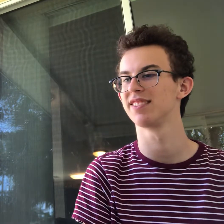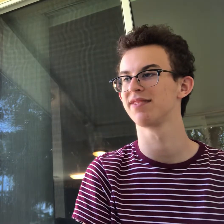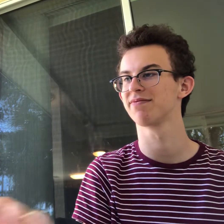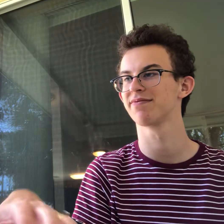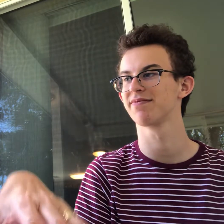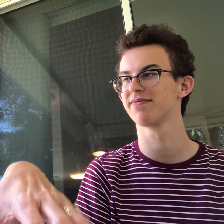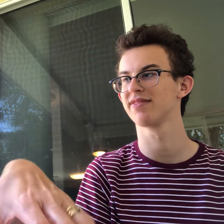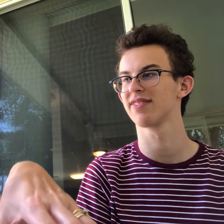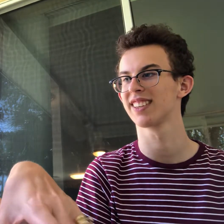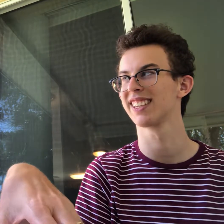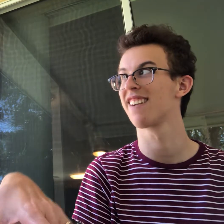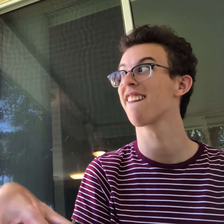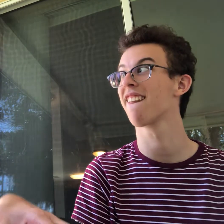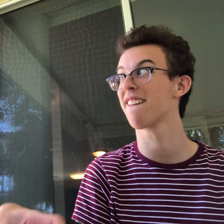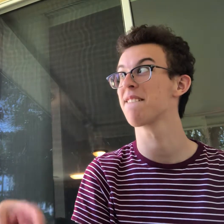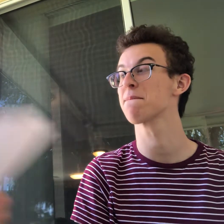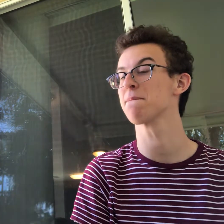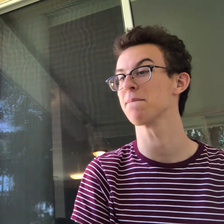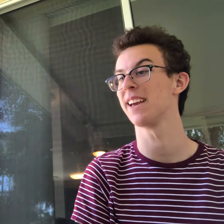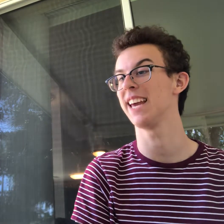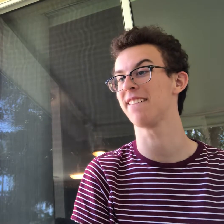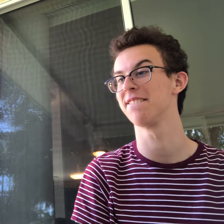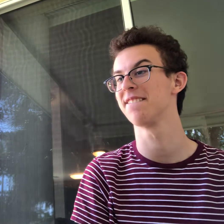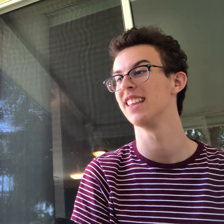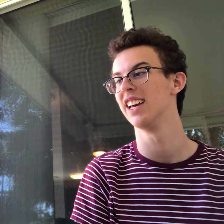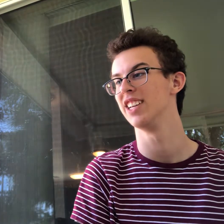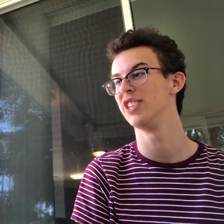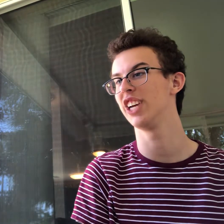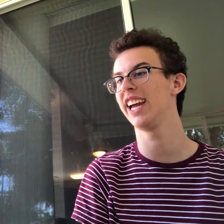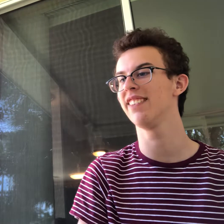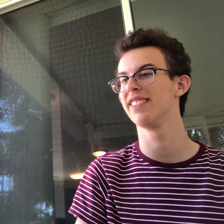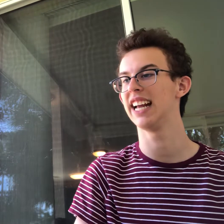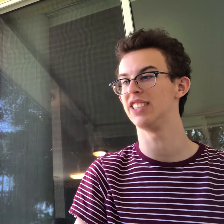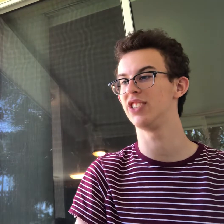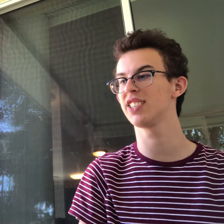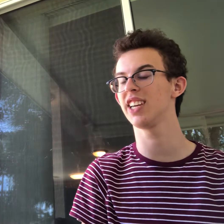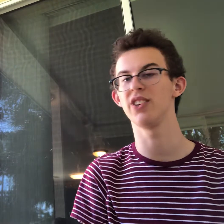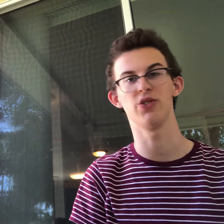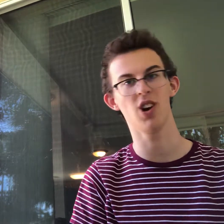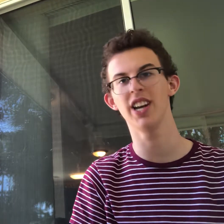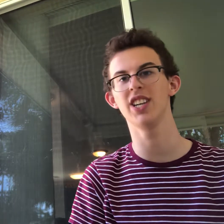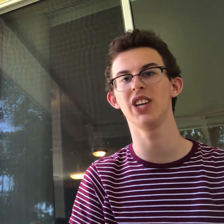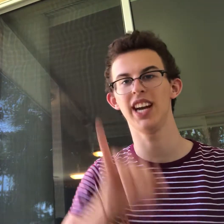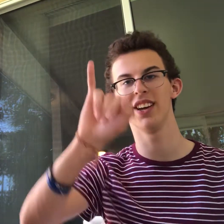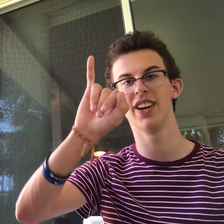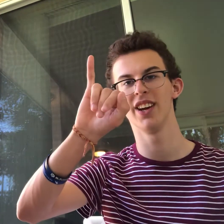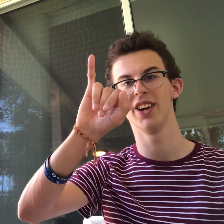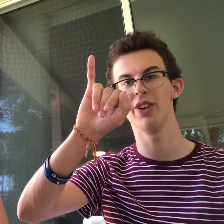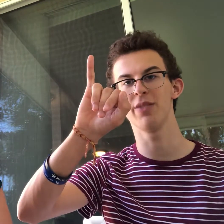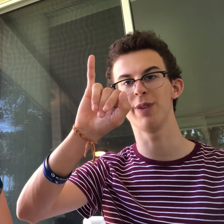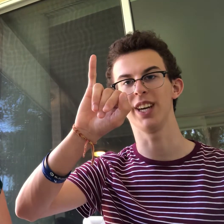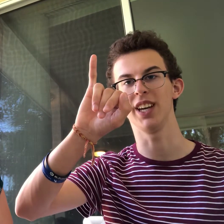Oh, and I think J is something similar, right? Yeah. J, it's just like you're drawing a J with your pinky.